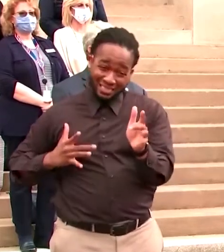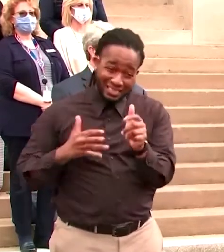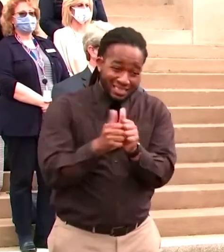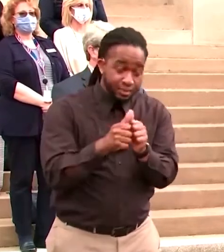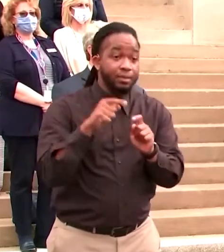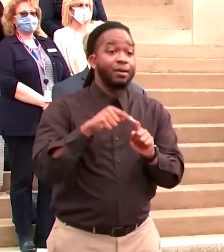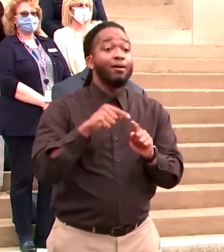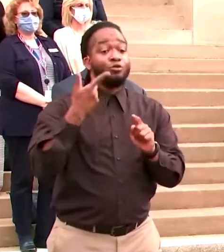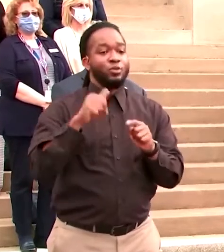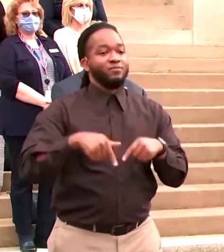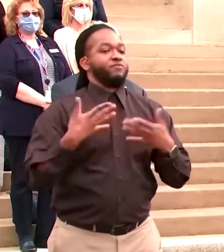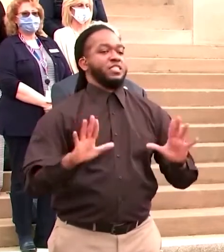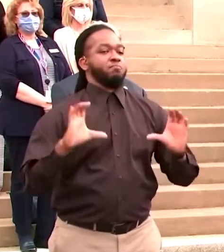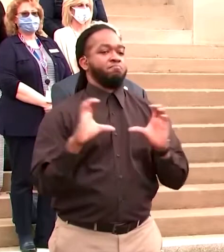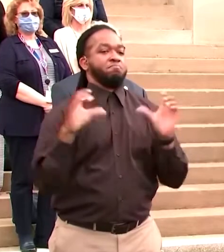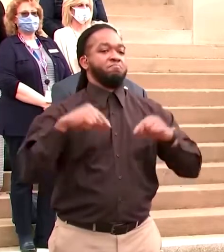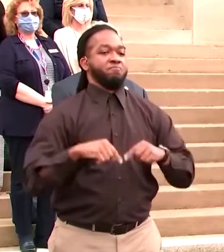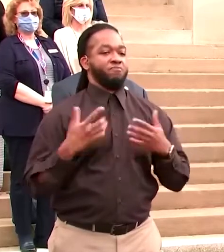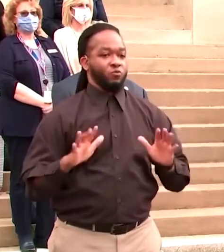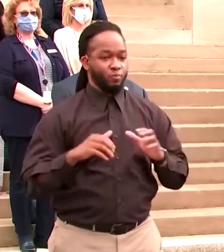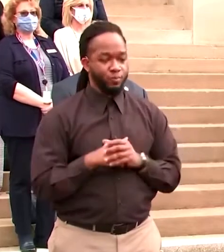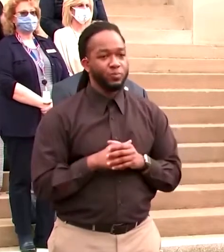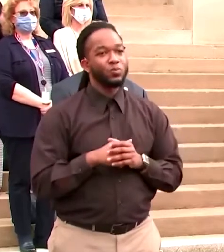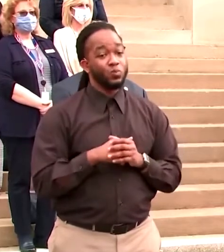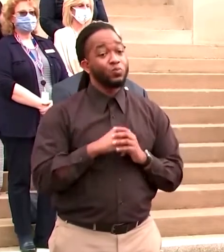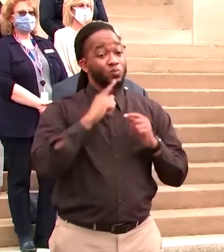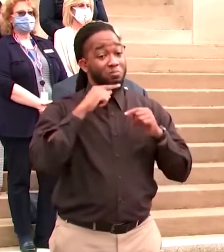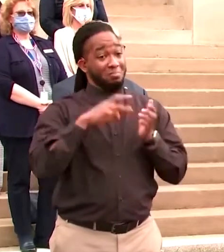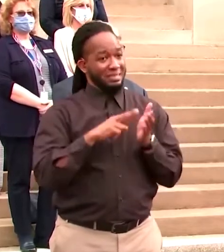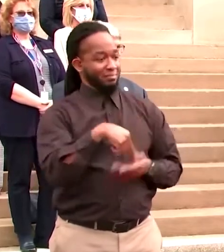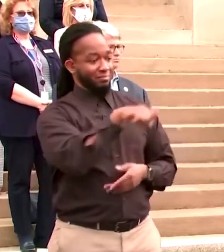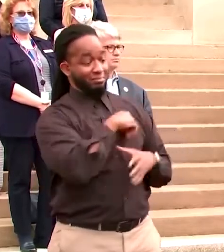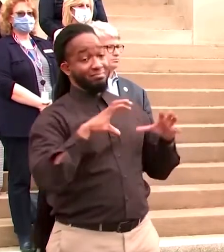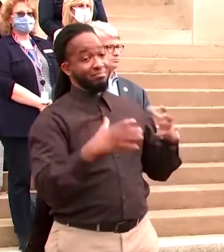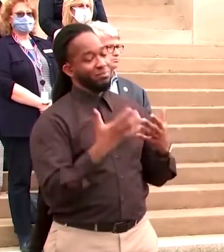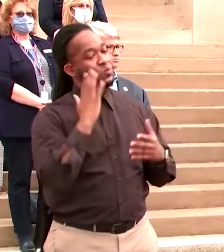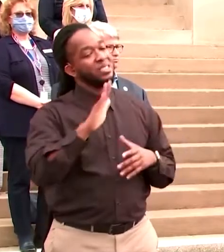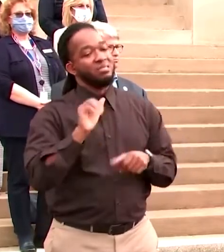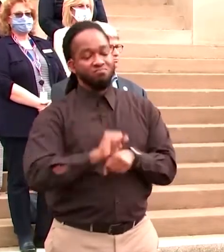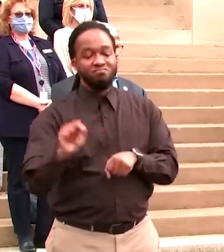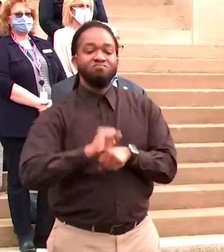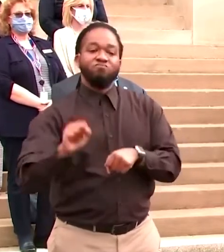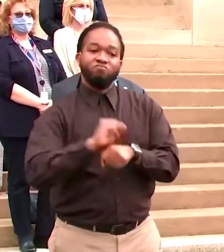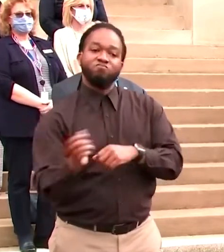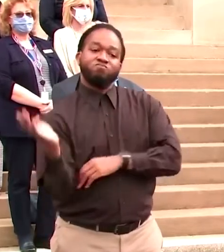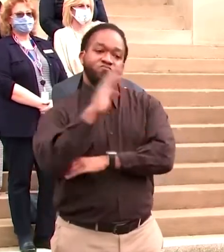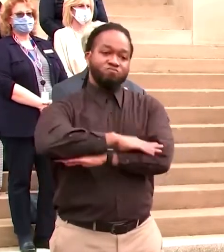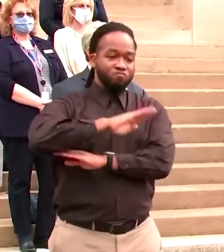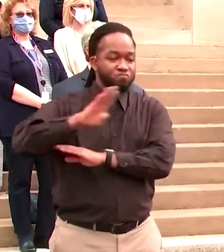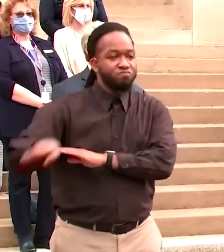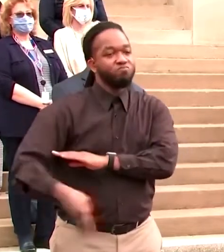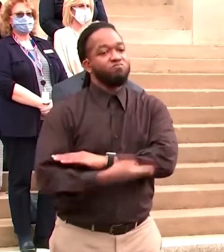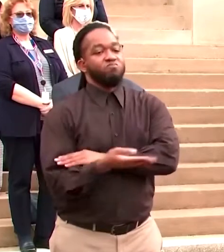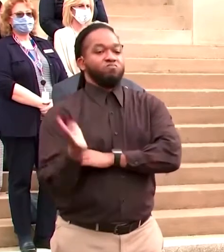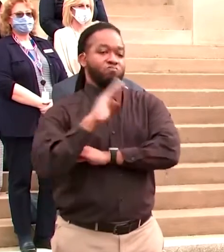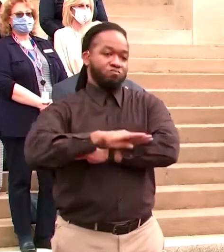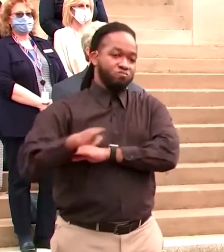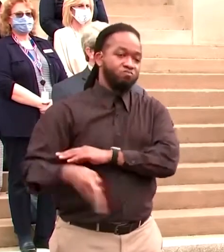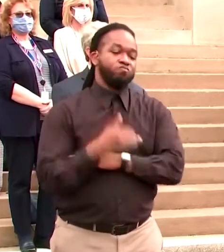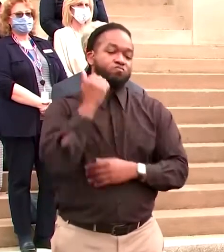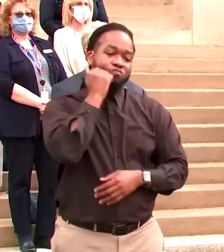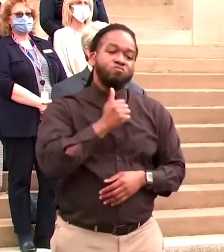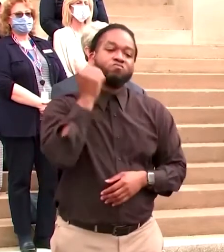overtime. We have all worked hard to bring fair and accurate counts to assure that the will of the voters is reflected in the